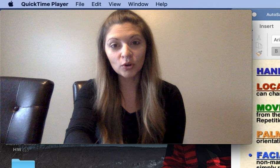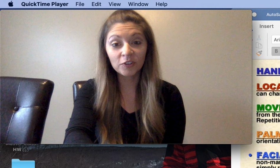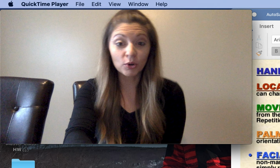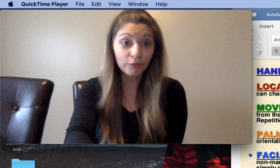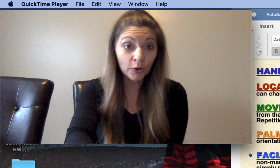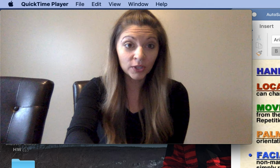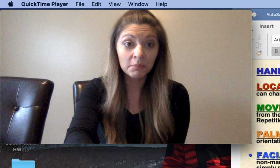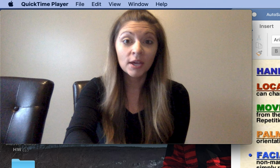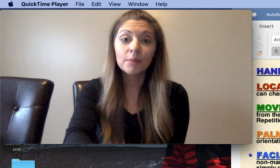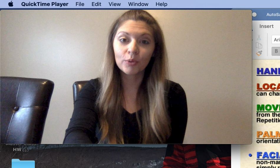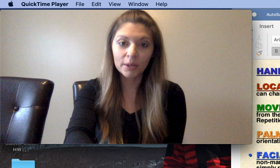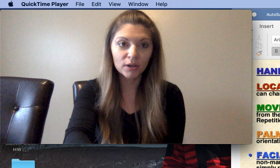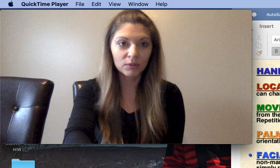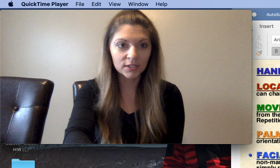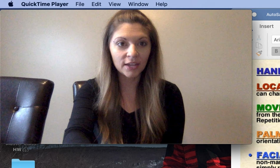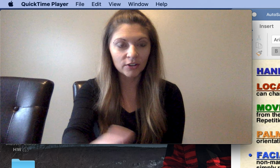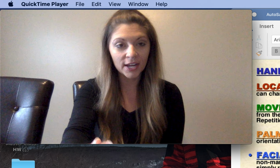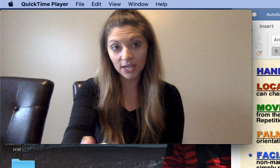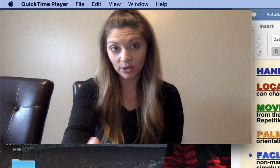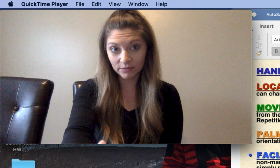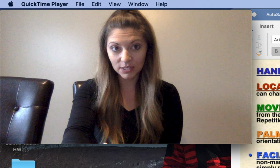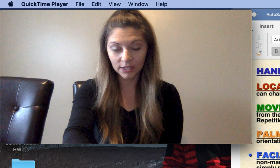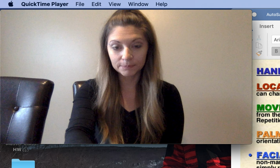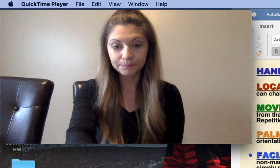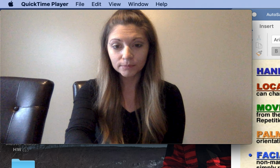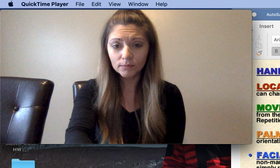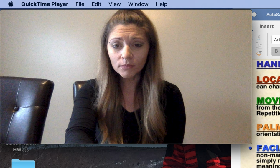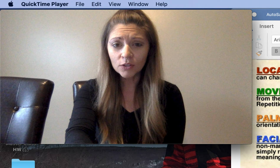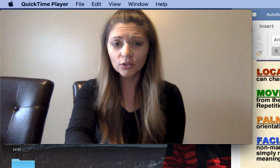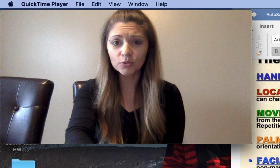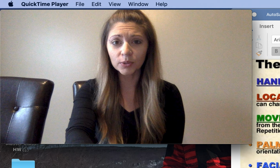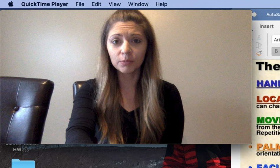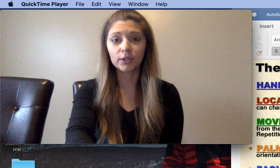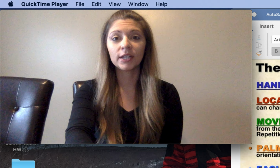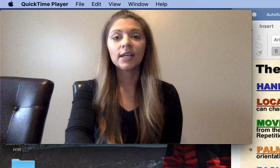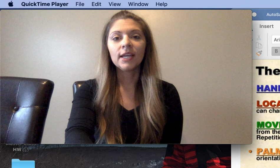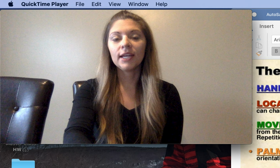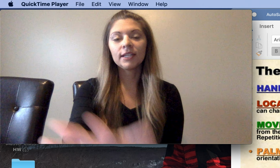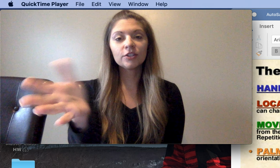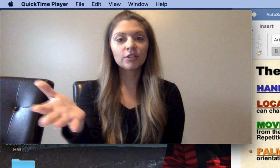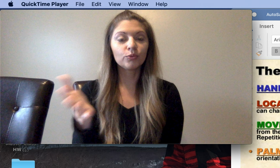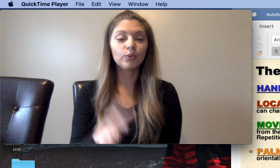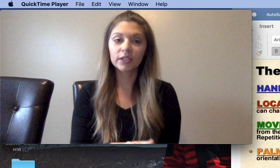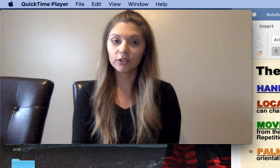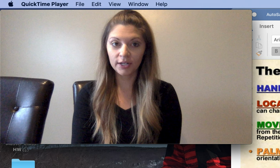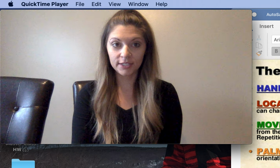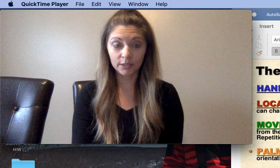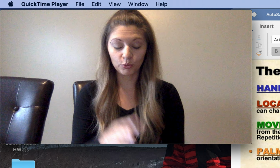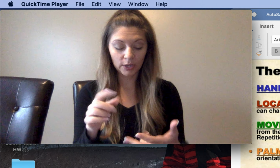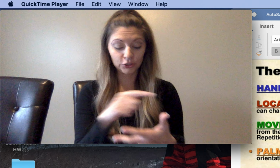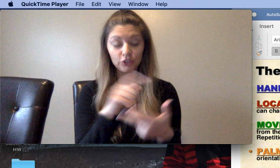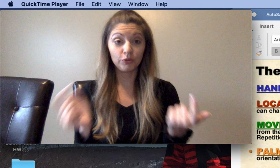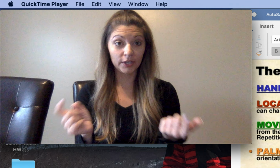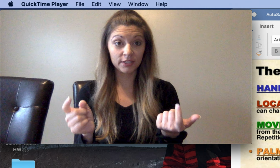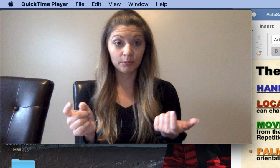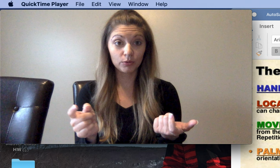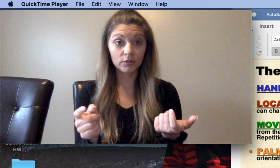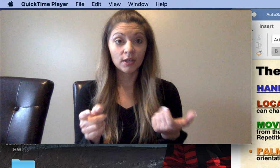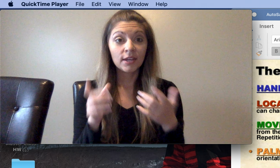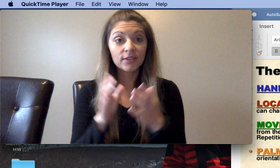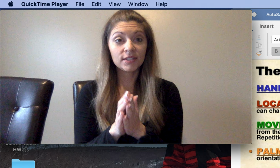be a morpheme or a phoneme, but when I put them all together, I now have a sign. So that's really important. And here's a really great example, actually 2